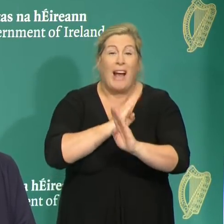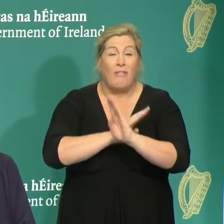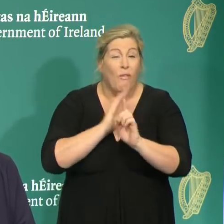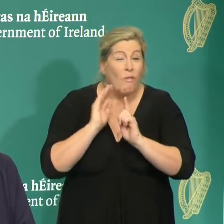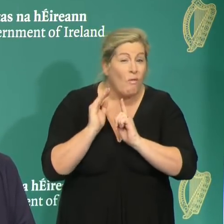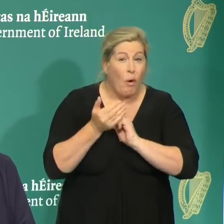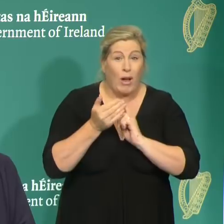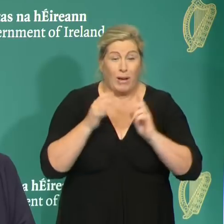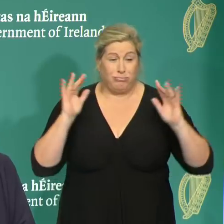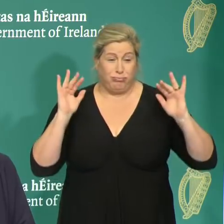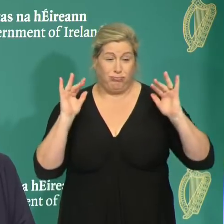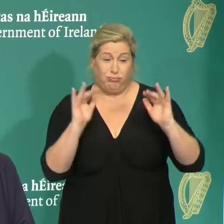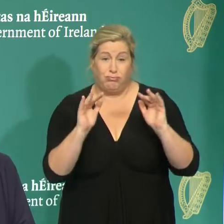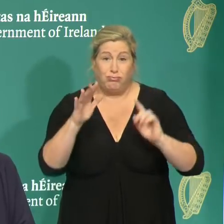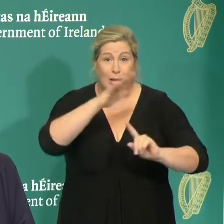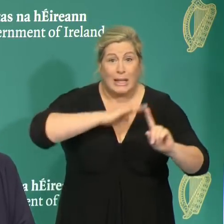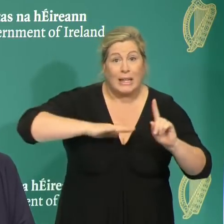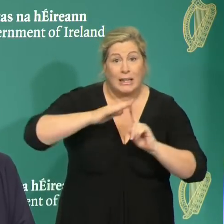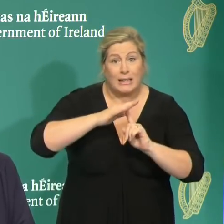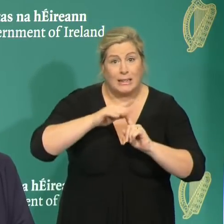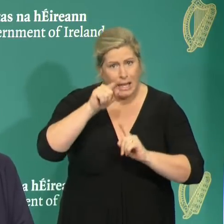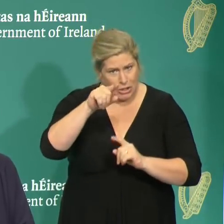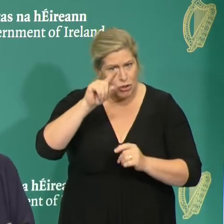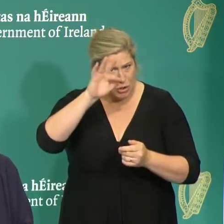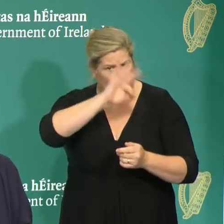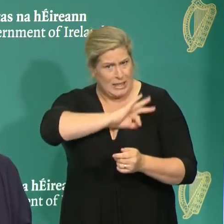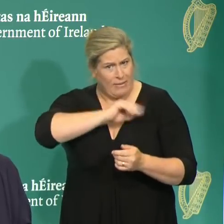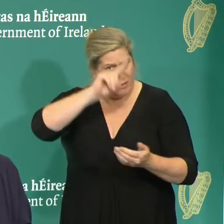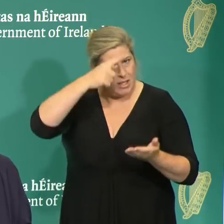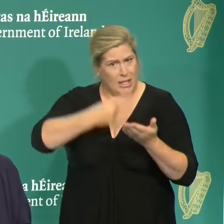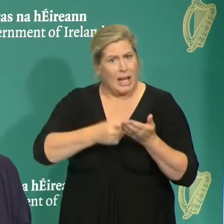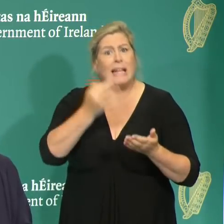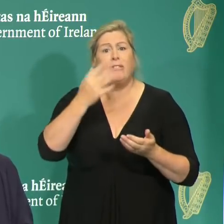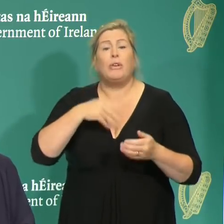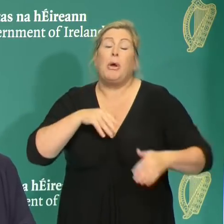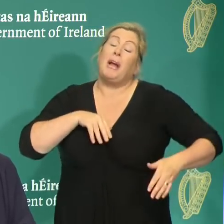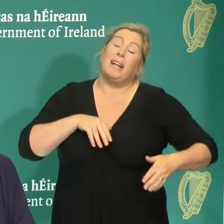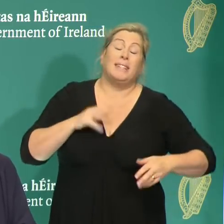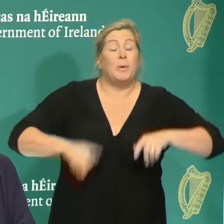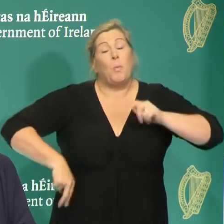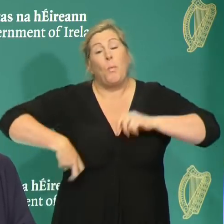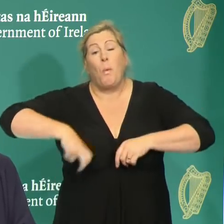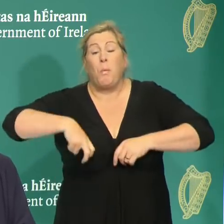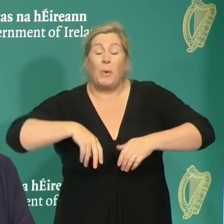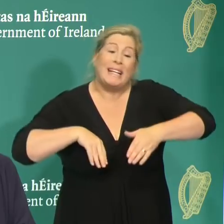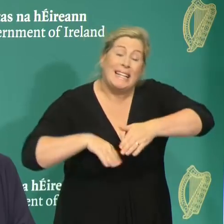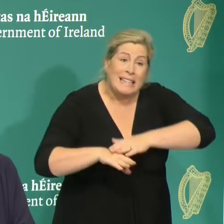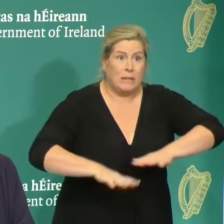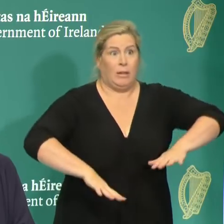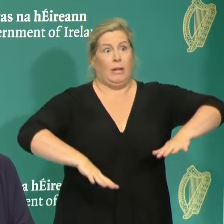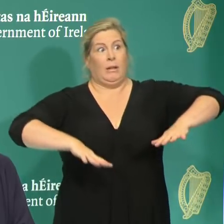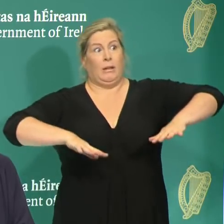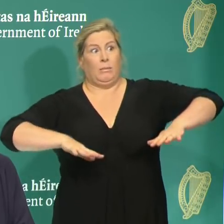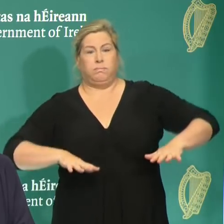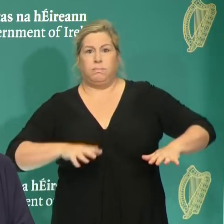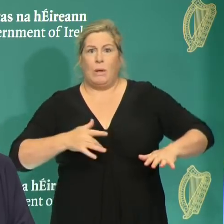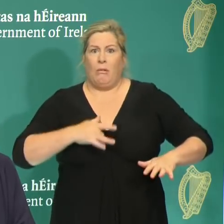places and exercise your own judgment when deciding whether to enter a venue or to participate in an